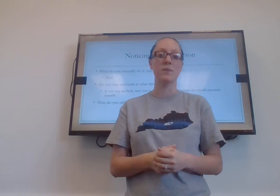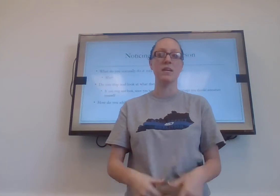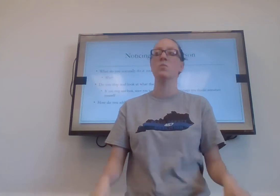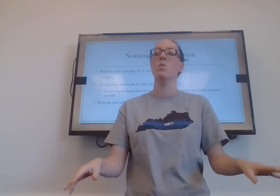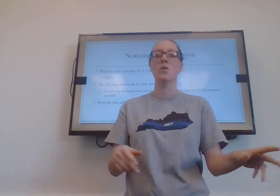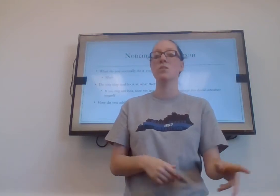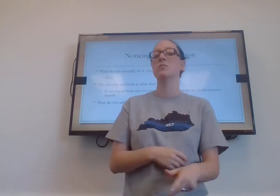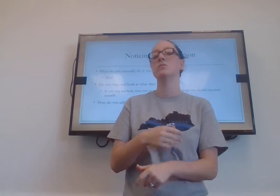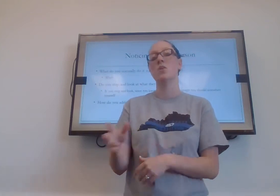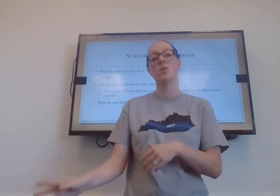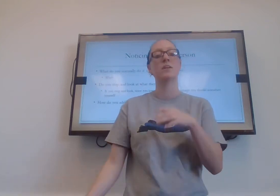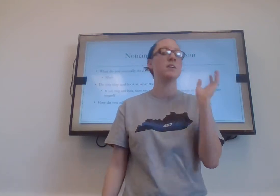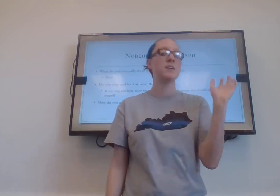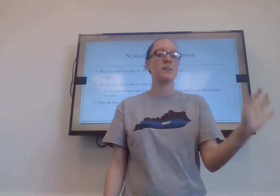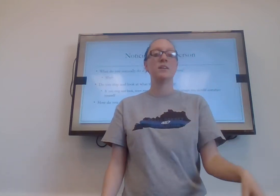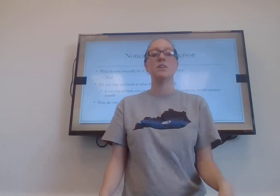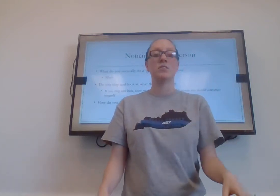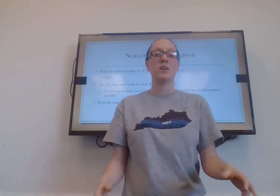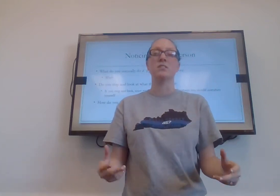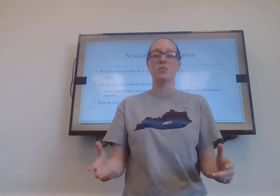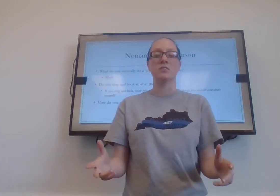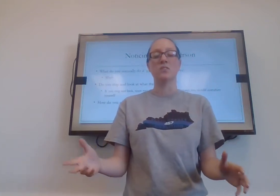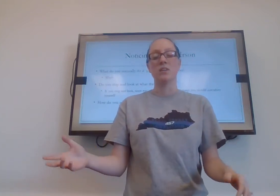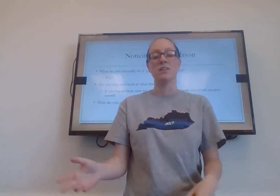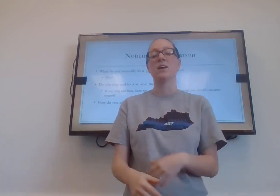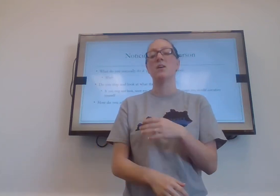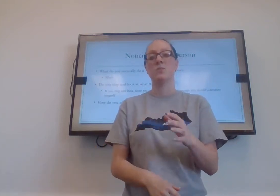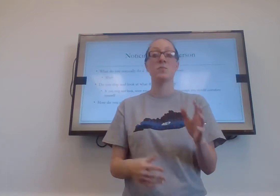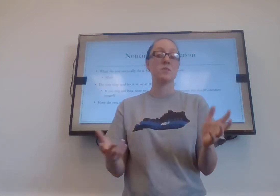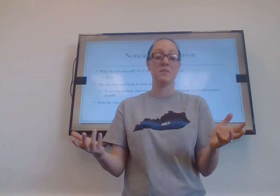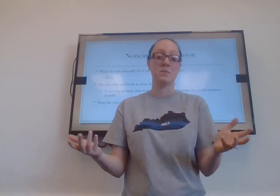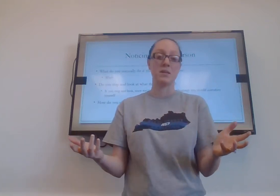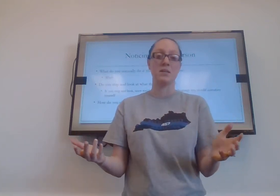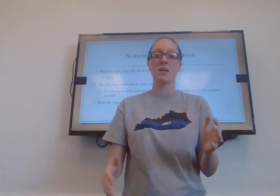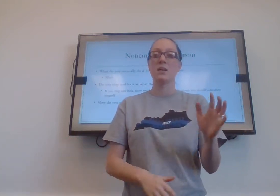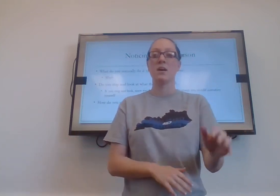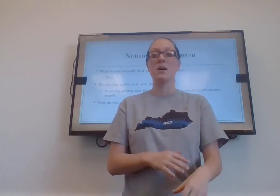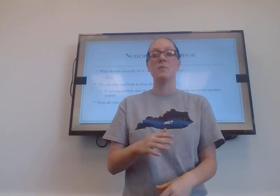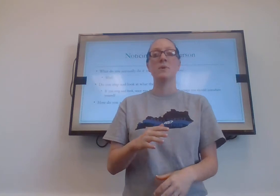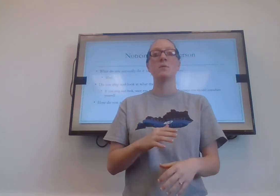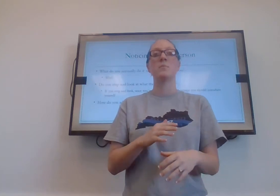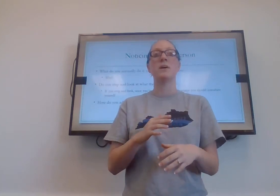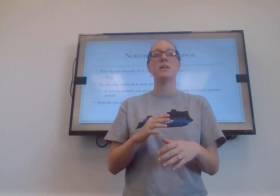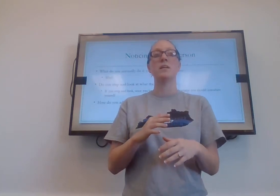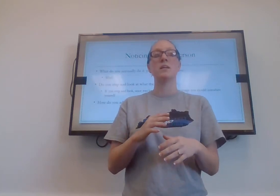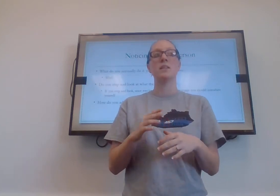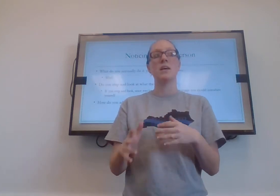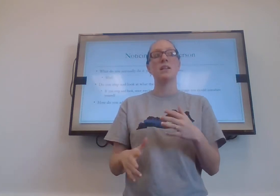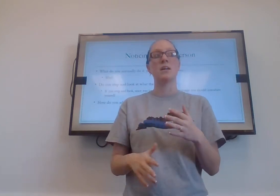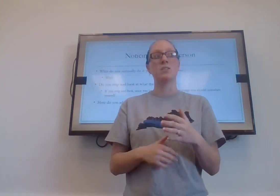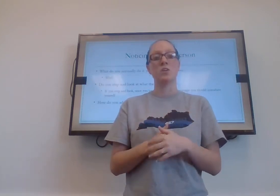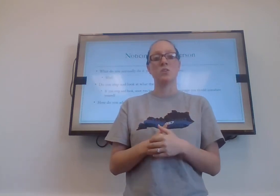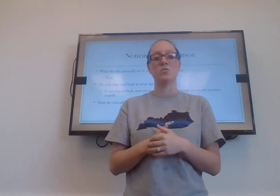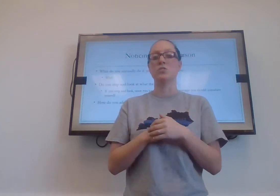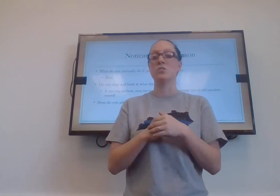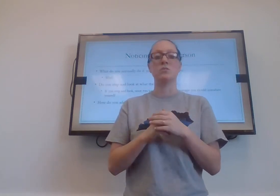can walk, talk, or not talk, sorry. They can, well, some of them can. But they like the term just